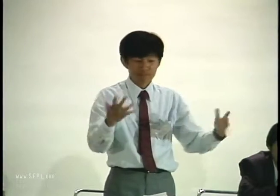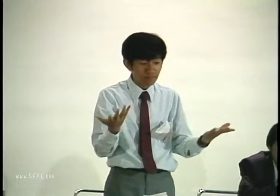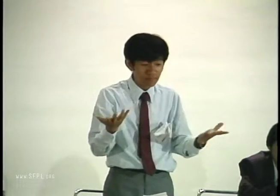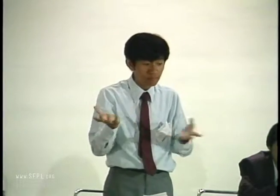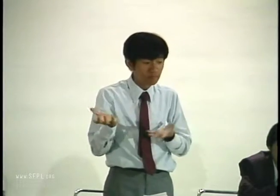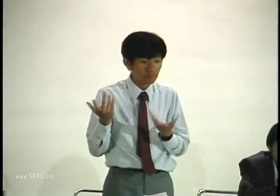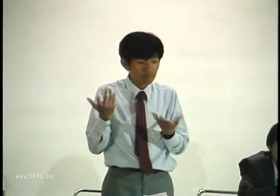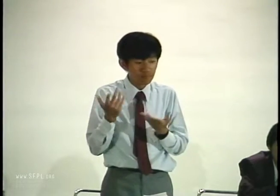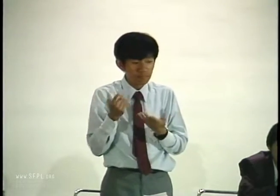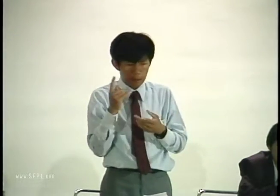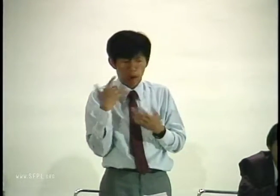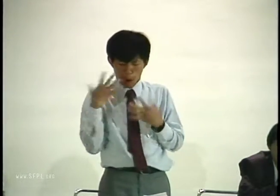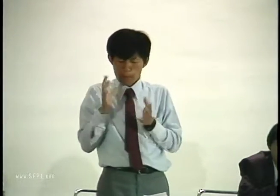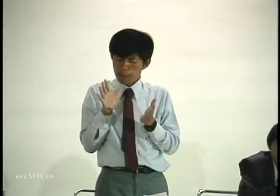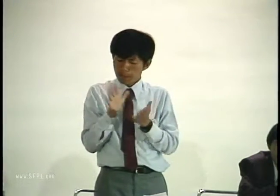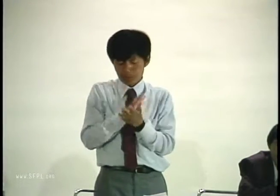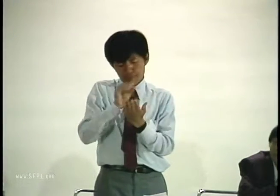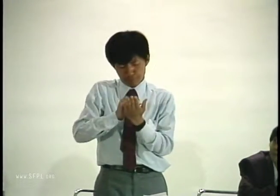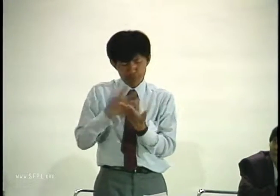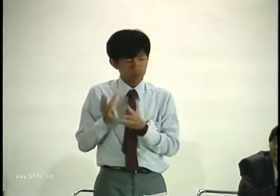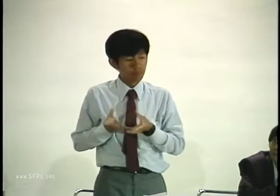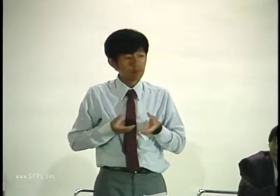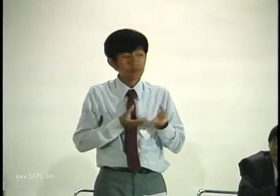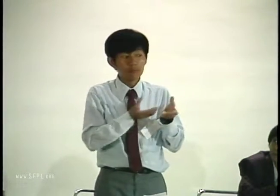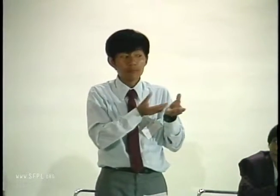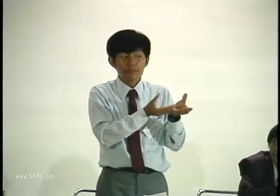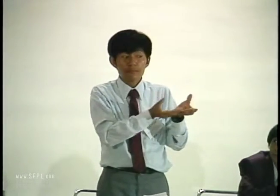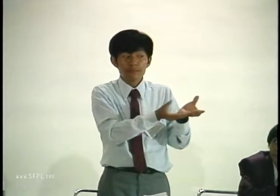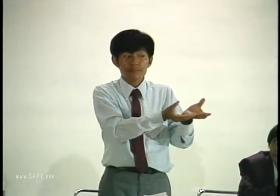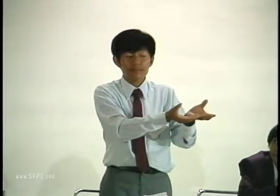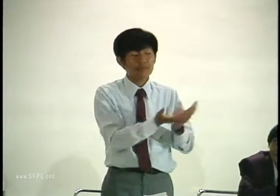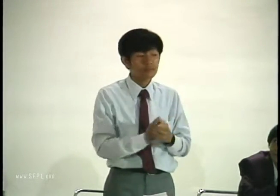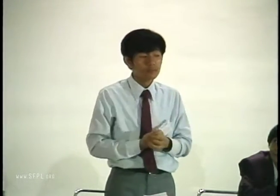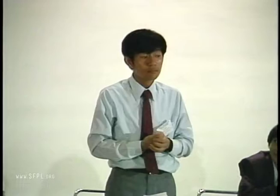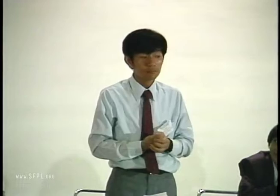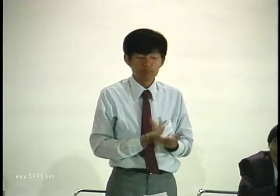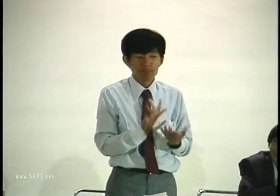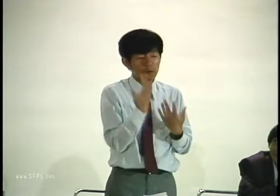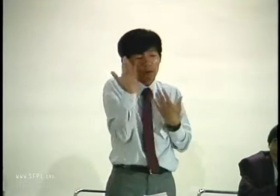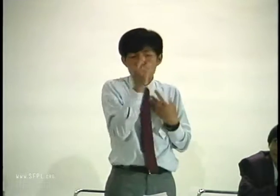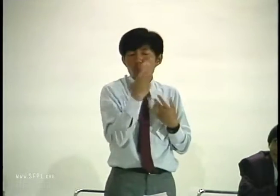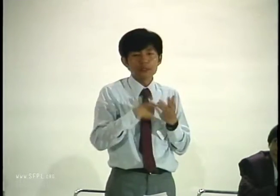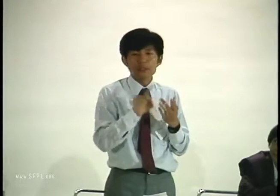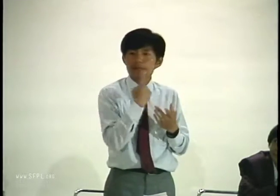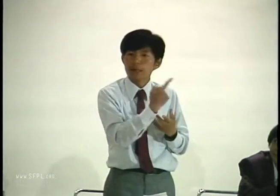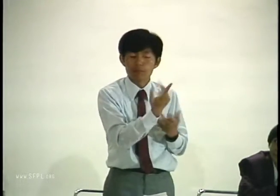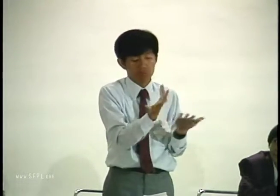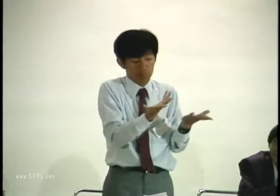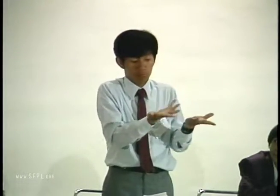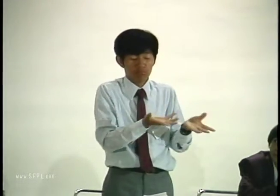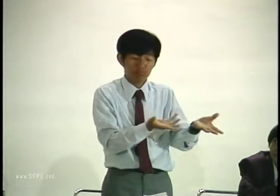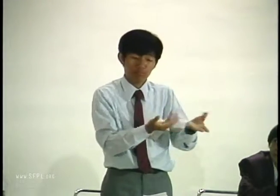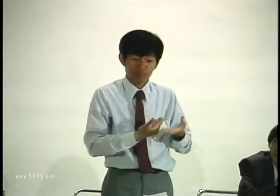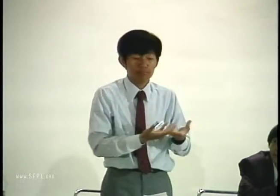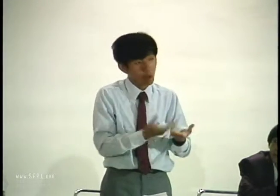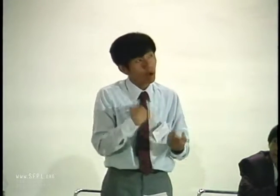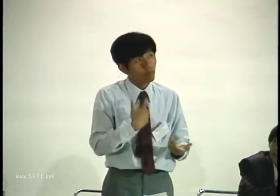the librarian at the counter. I had already done the paperwork and tentatively presented it to the librarian. I didn't really know